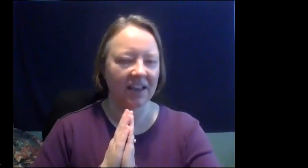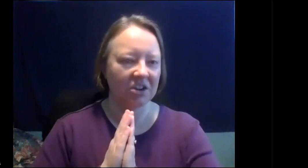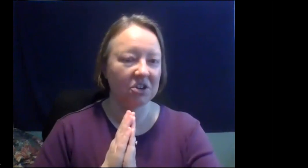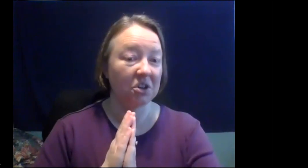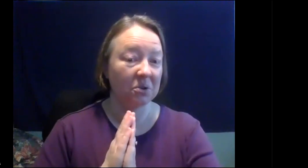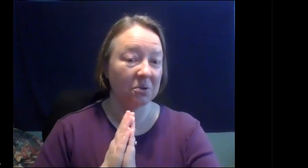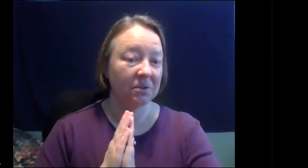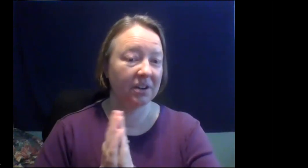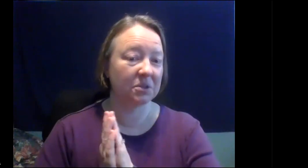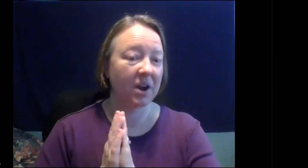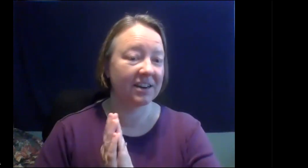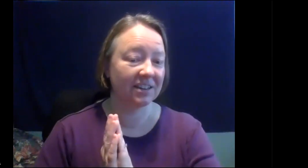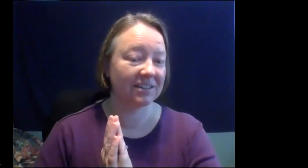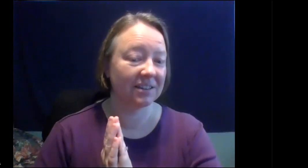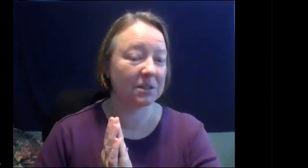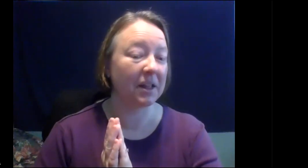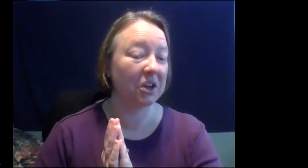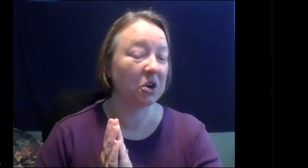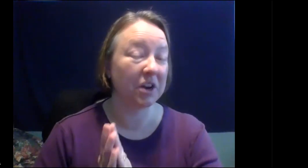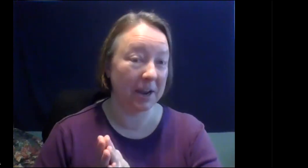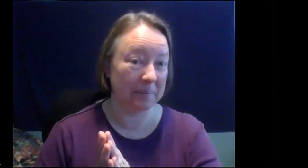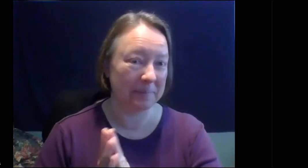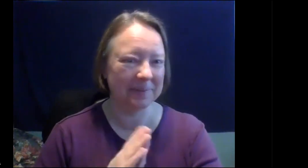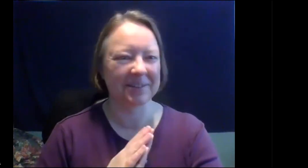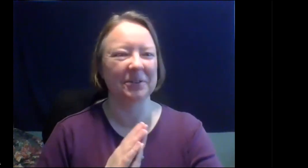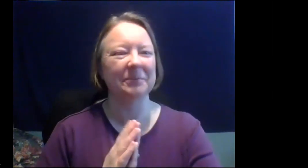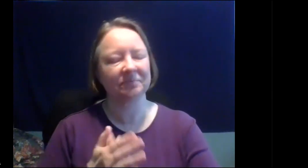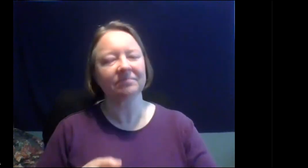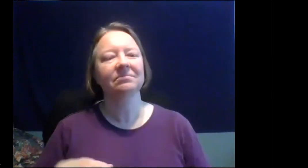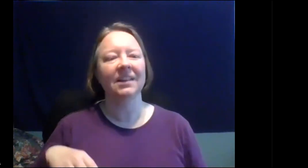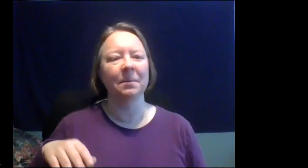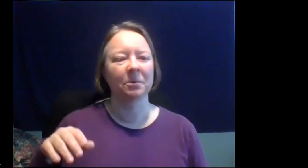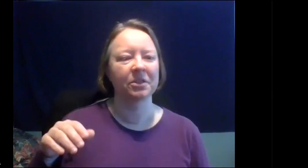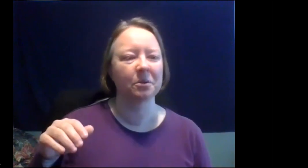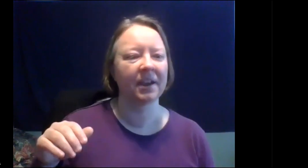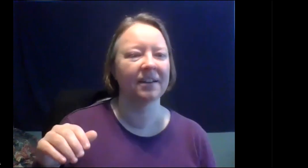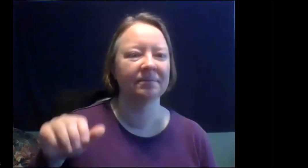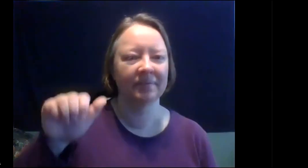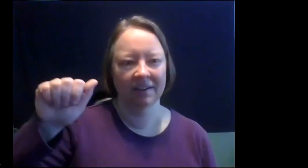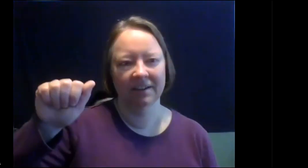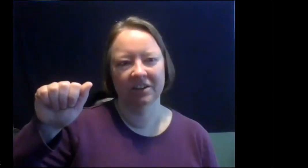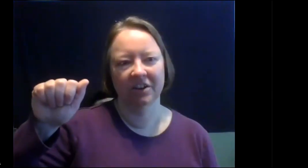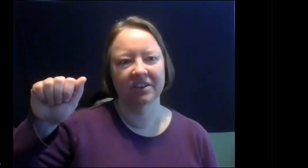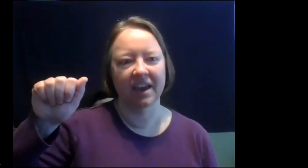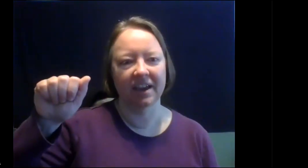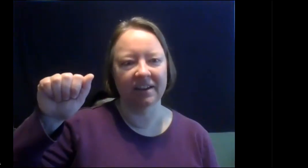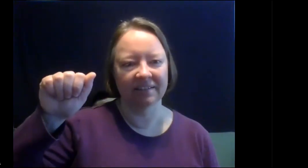like you to do is practice spelling your name. So I'm gonna run through them again. So here's A,